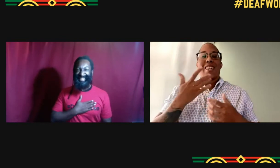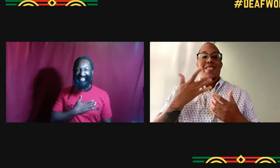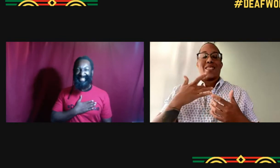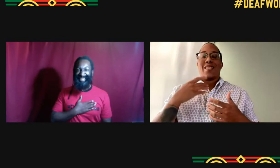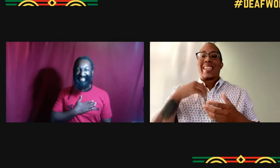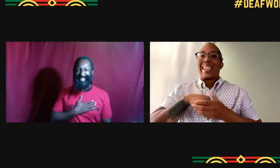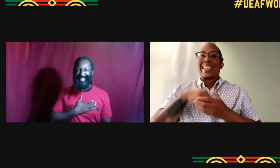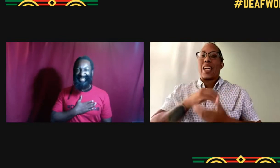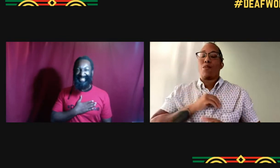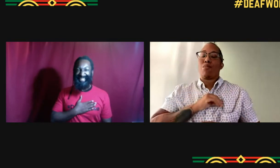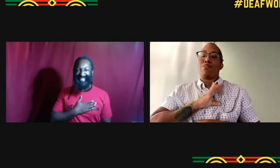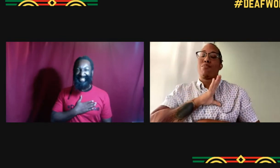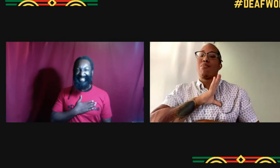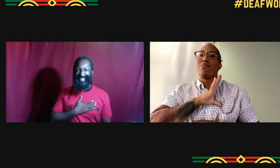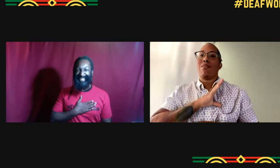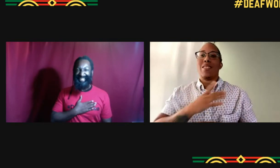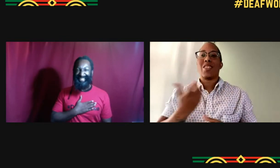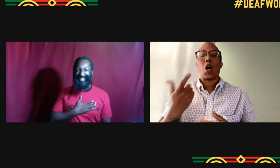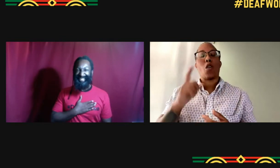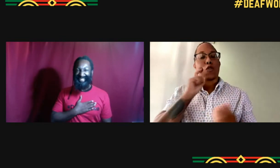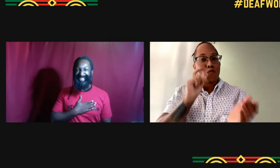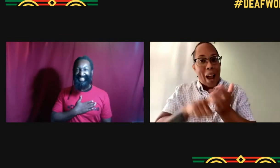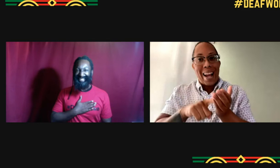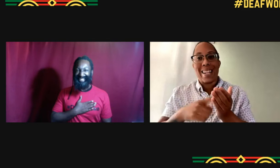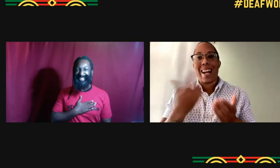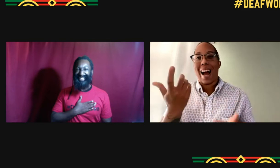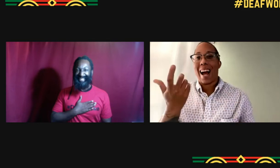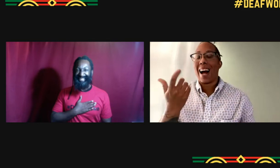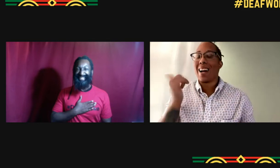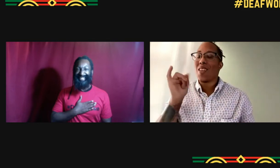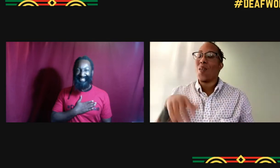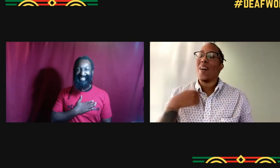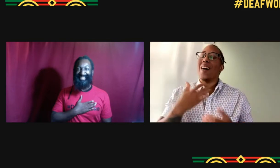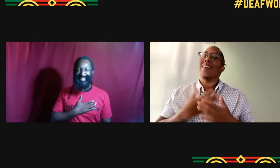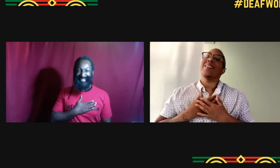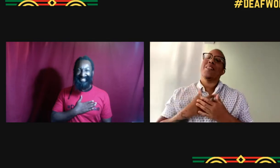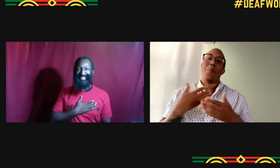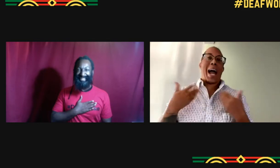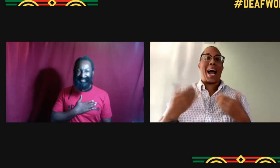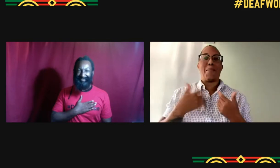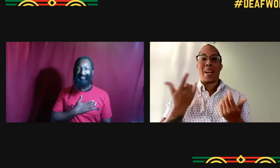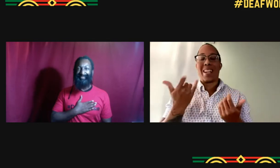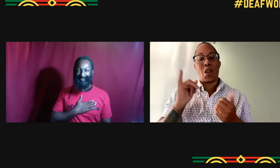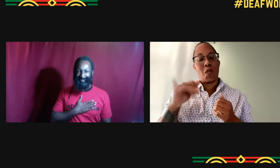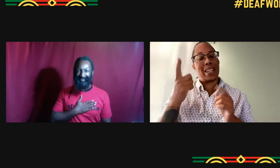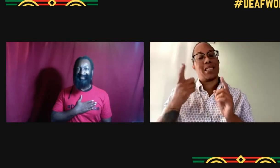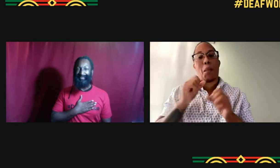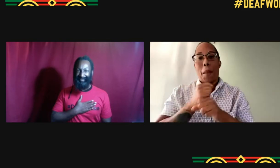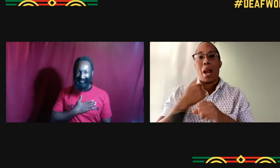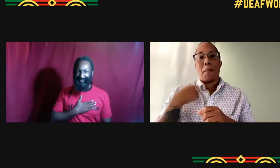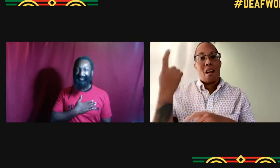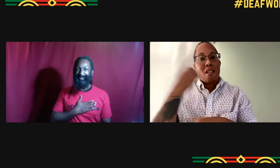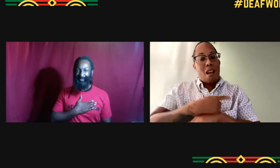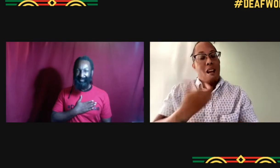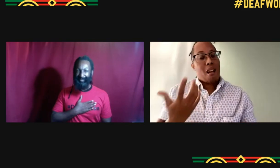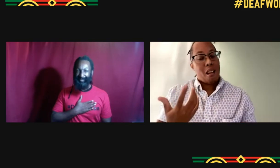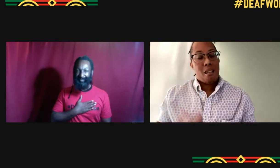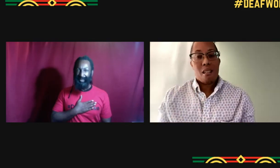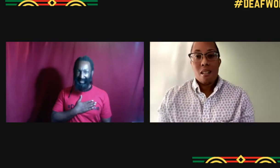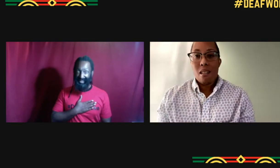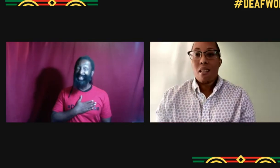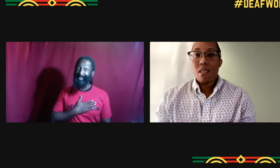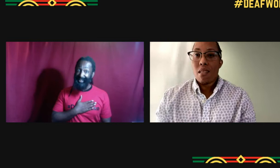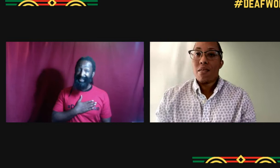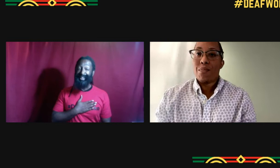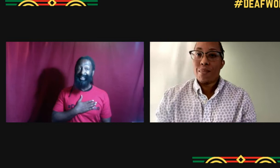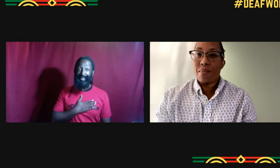it made me feel, you know, inside, I just felt so good. I felt seen. I felt recognized. And it made me happy. You